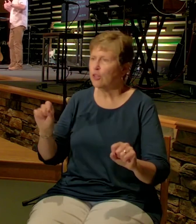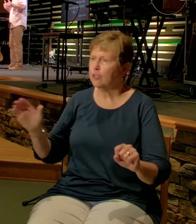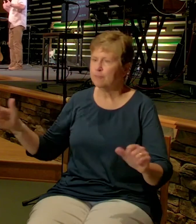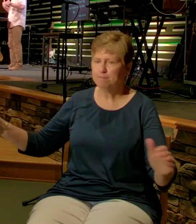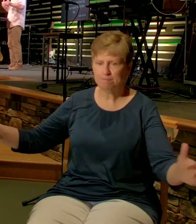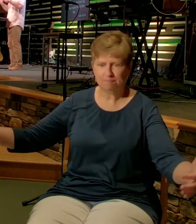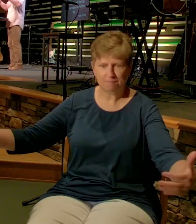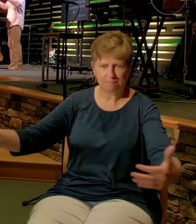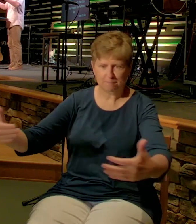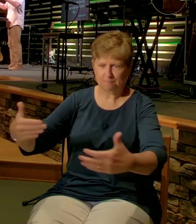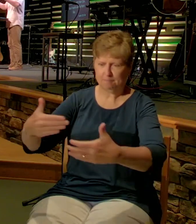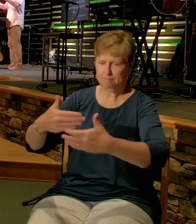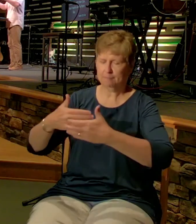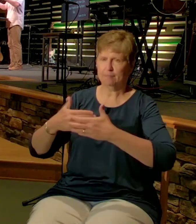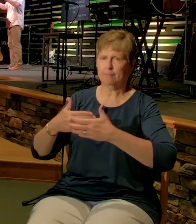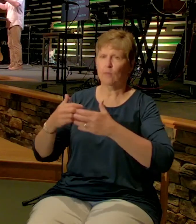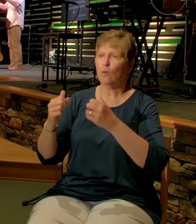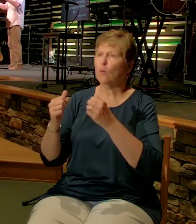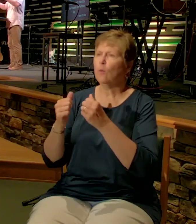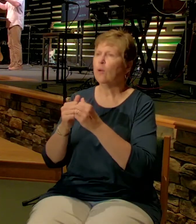me, with phileo.